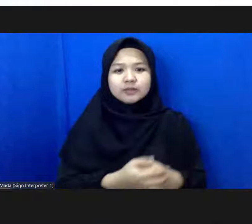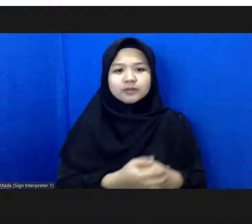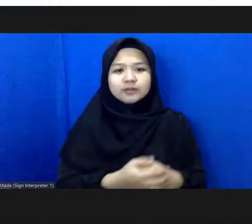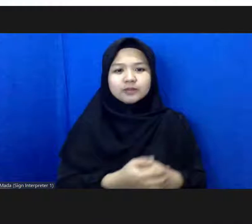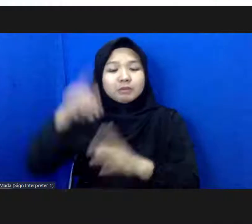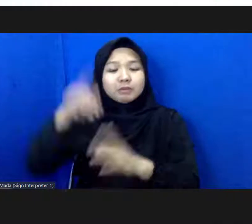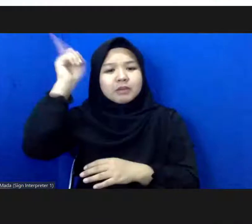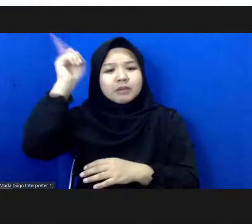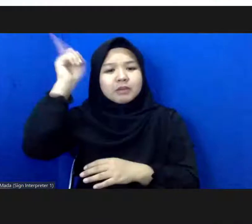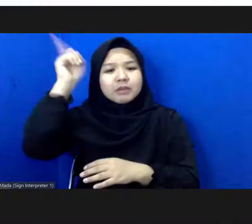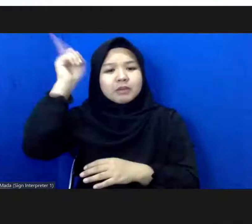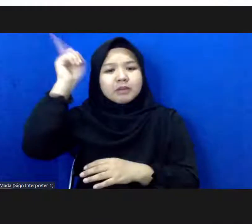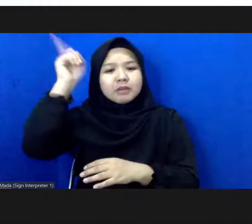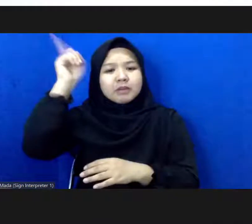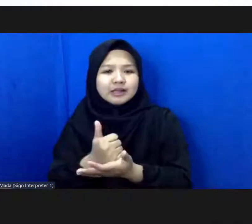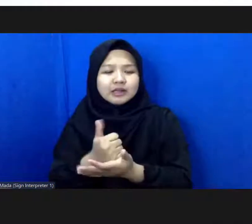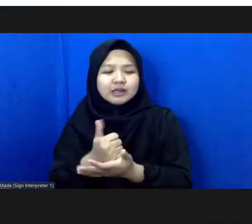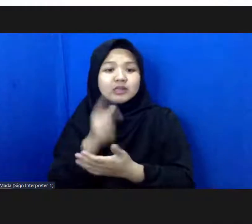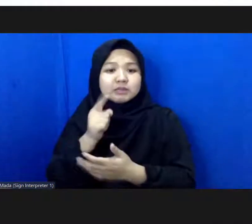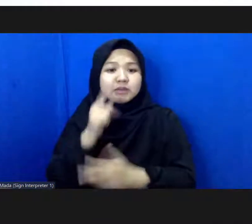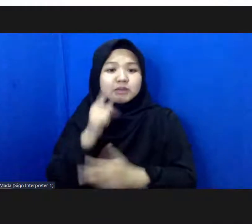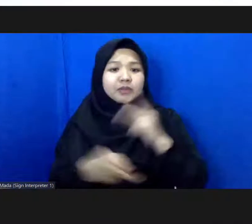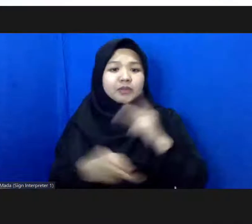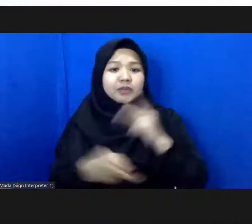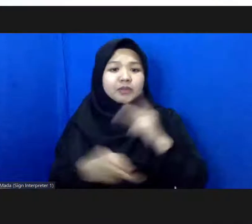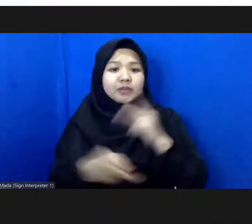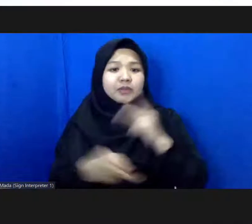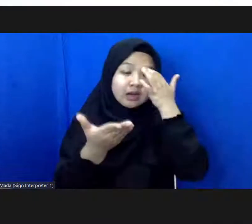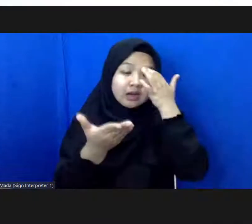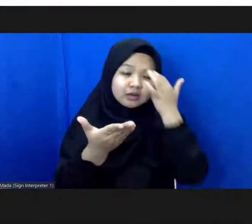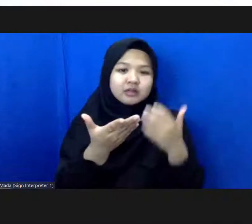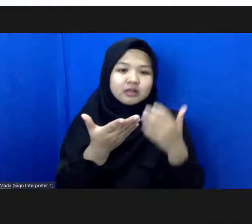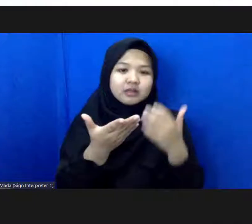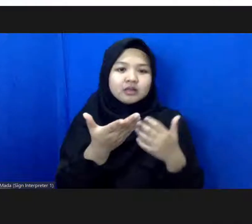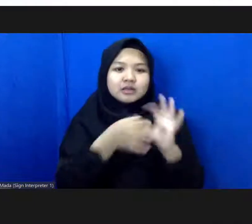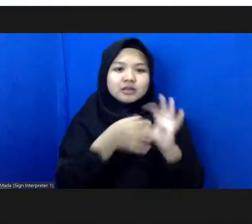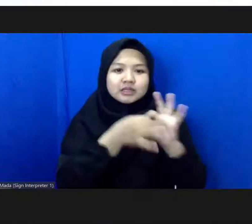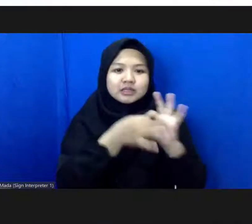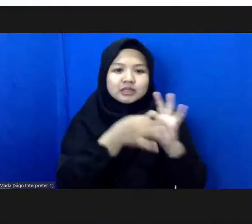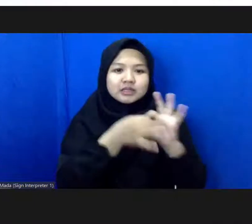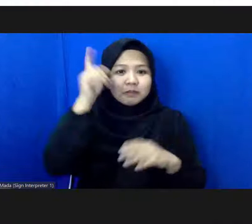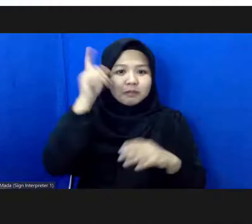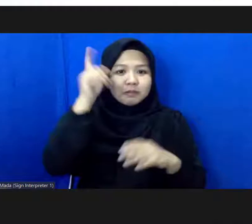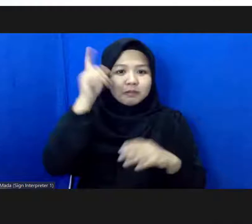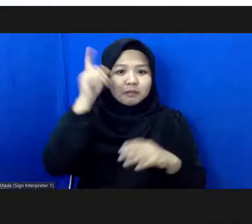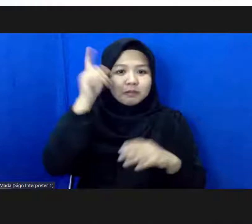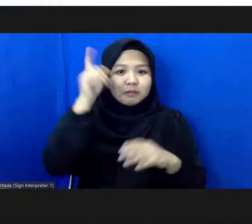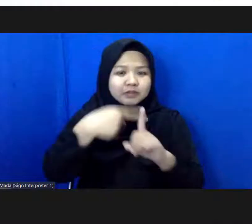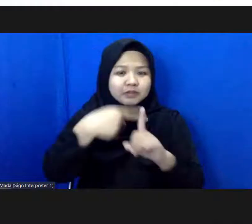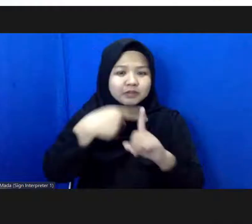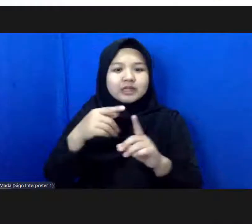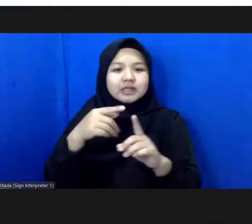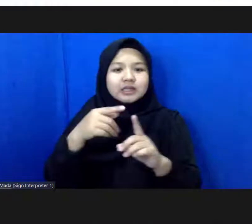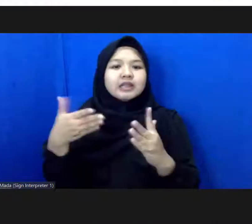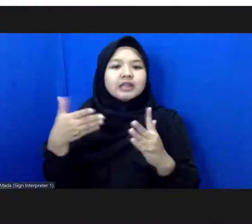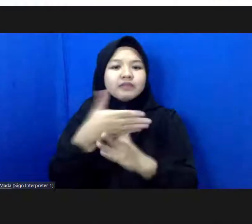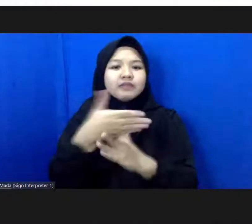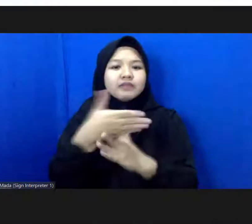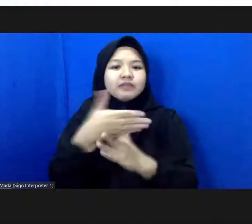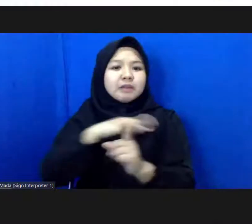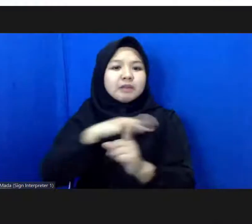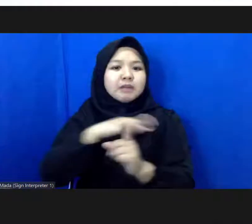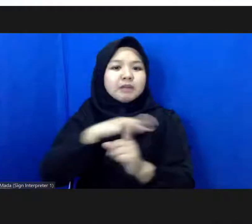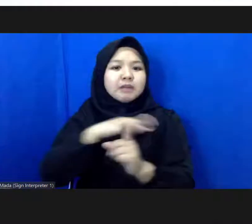Because if you won't involve them, the civil society's intervention will still be a